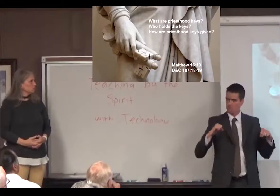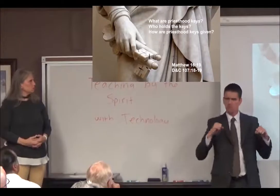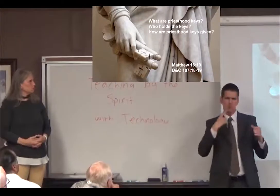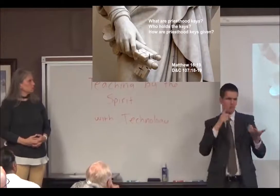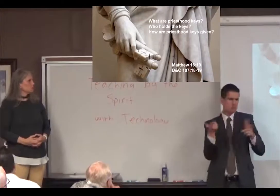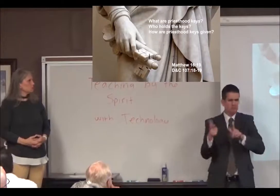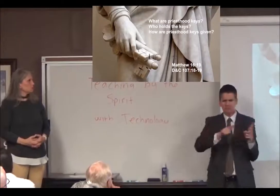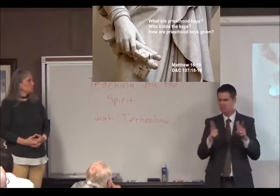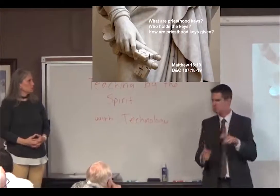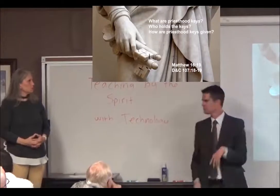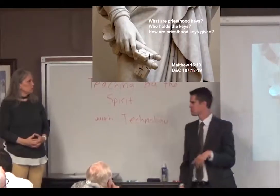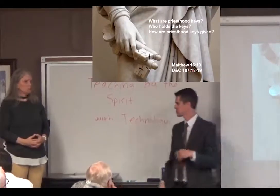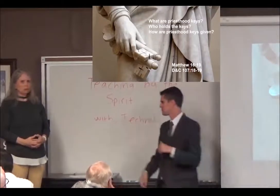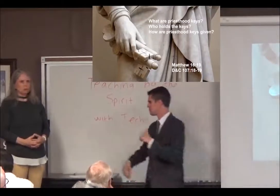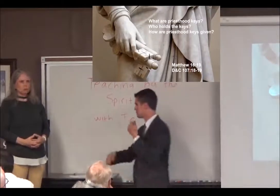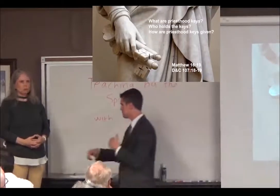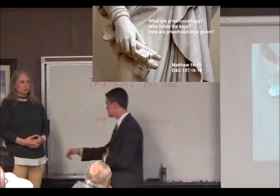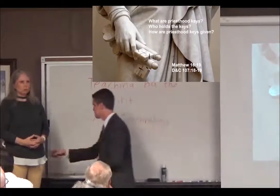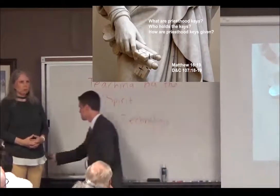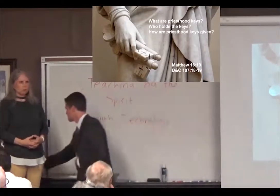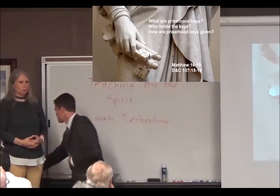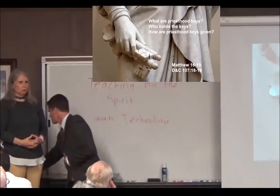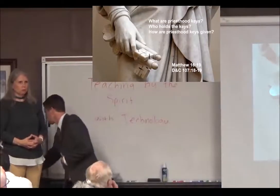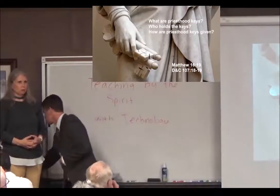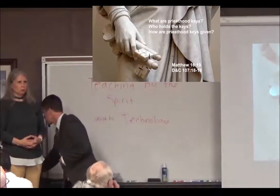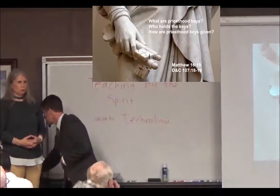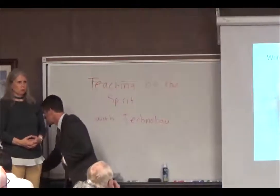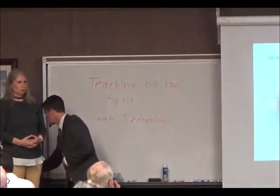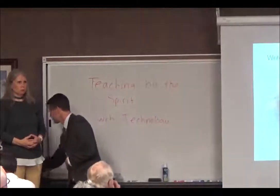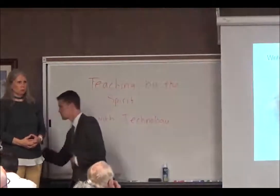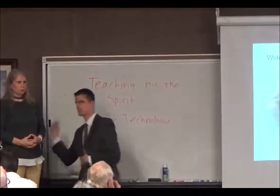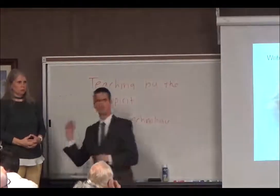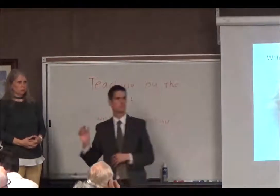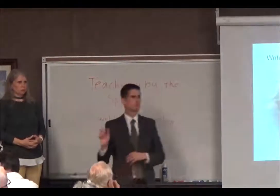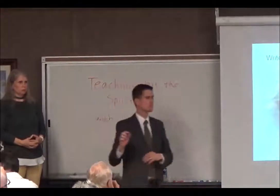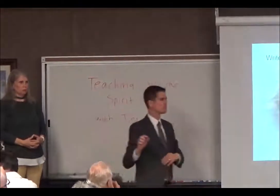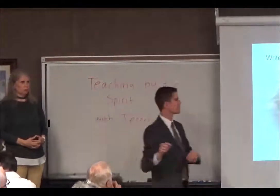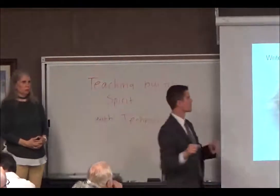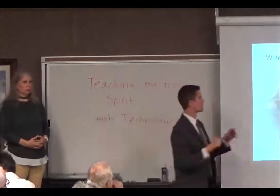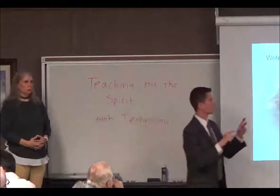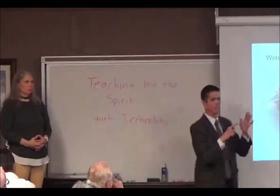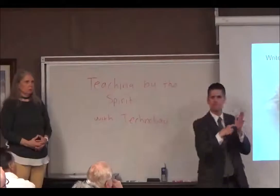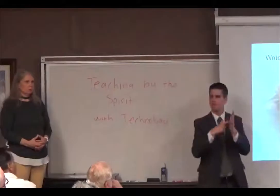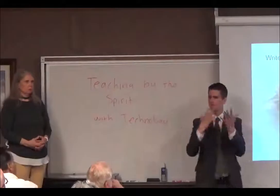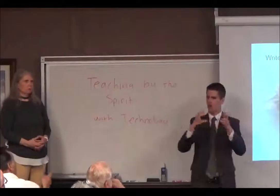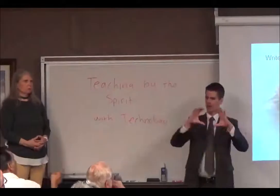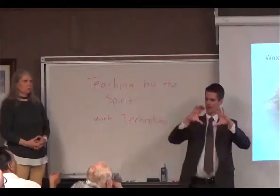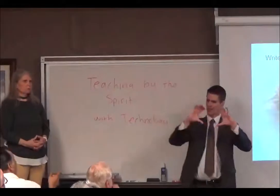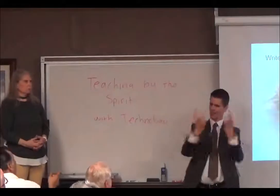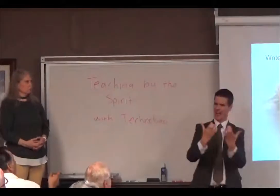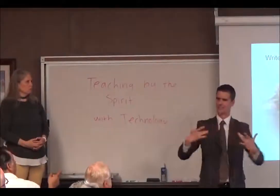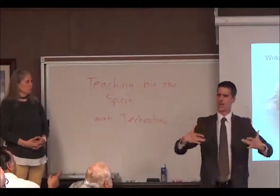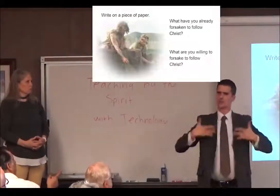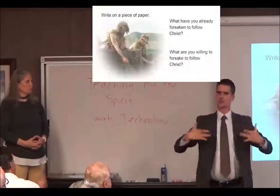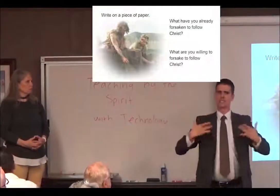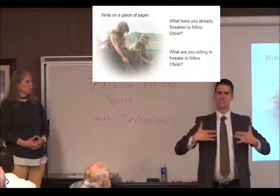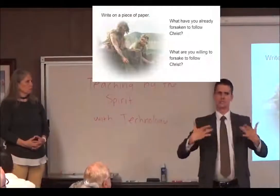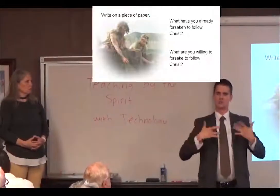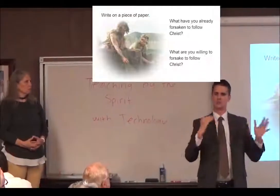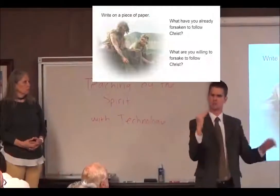It's complicated when everybody's looking down at the scriptures and getting to look up. What about